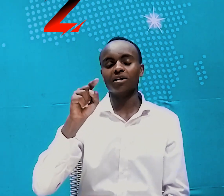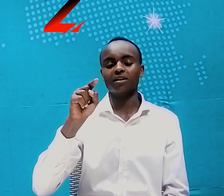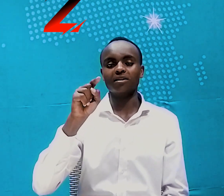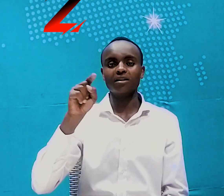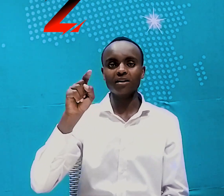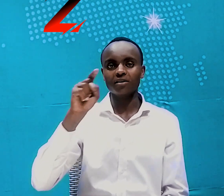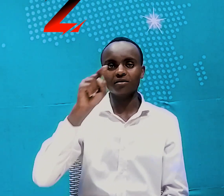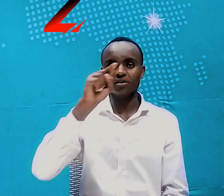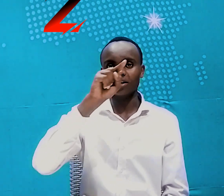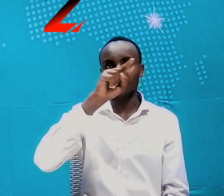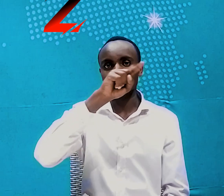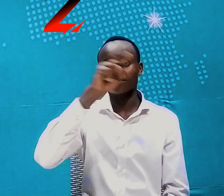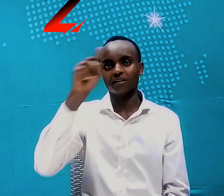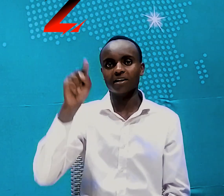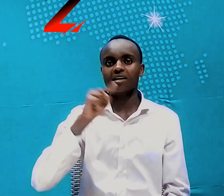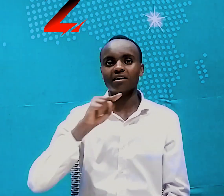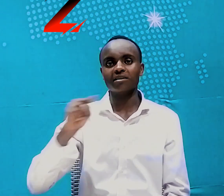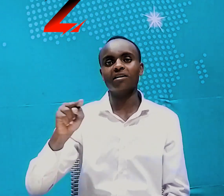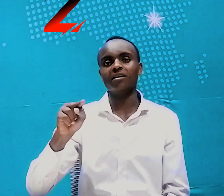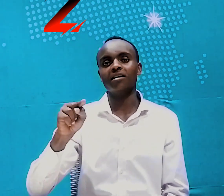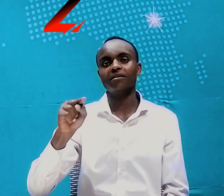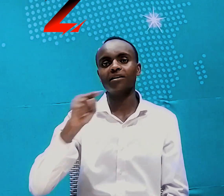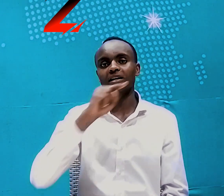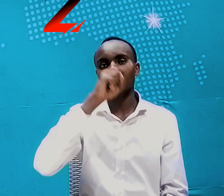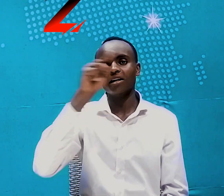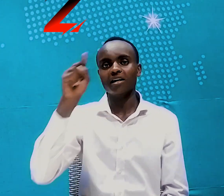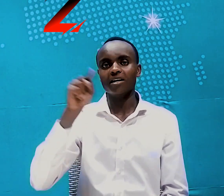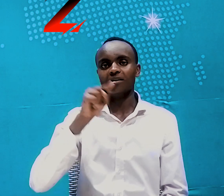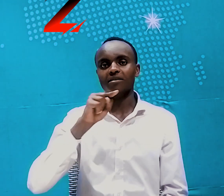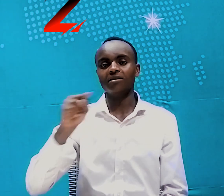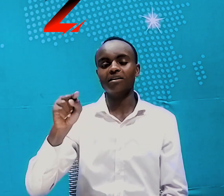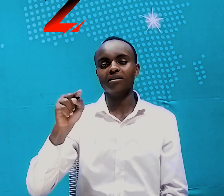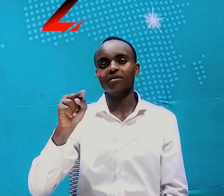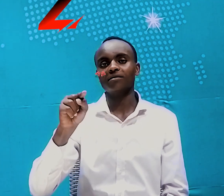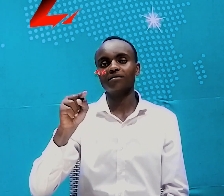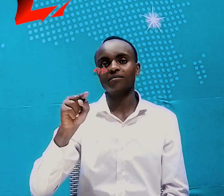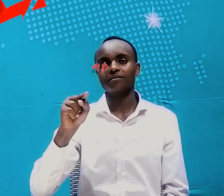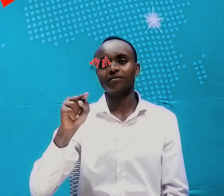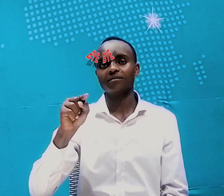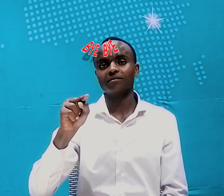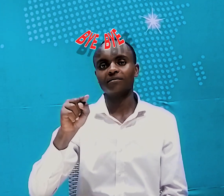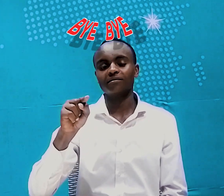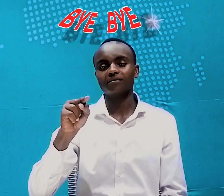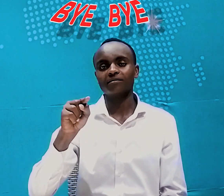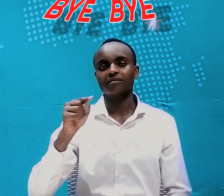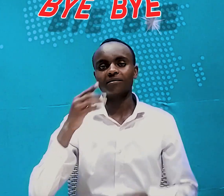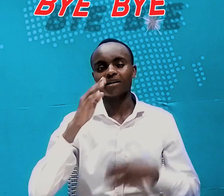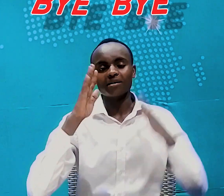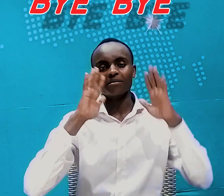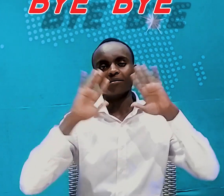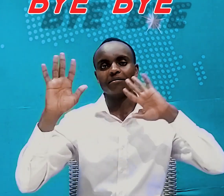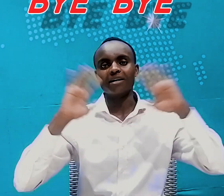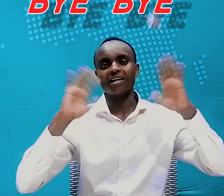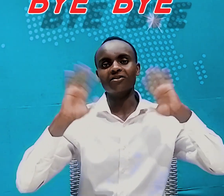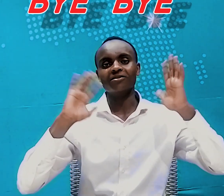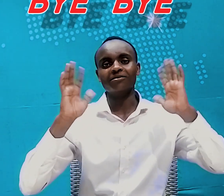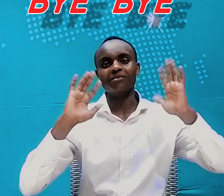letter Z using your index finger. Z. Z. Bye.